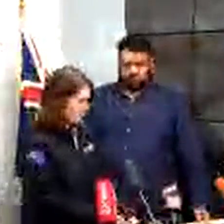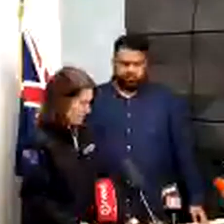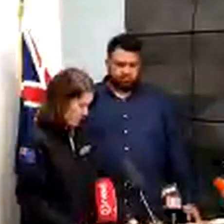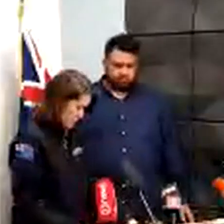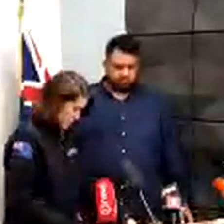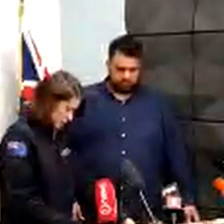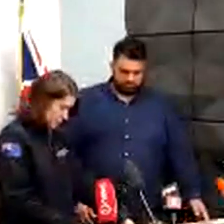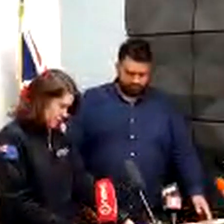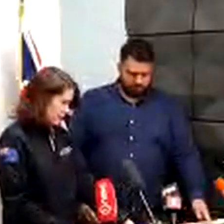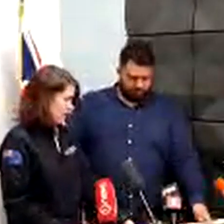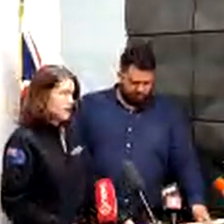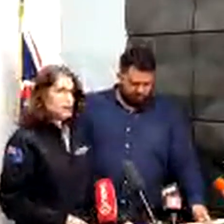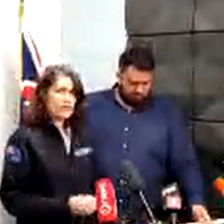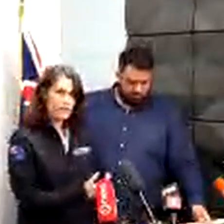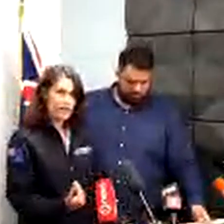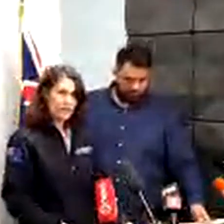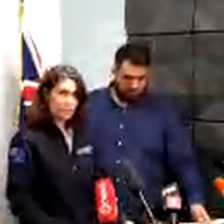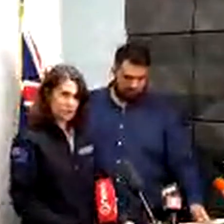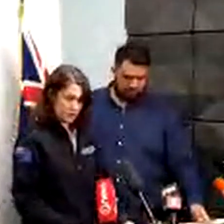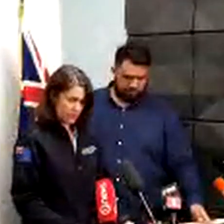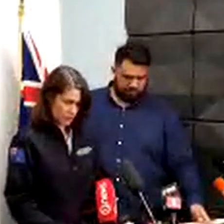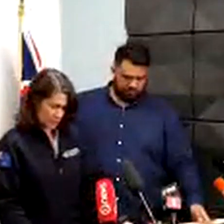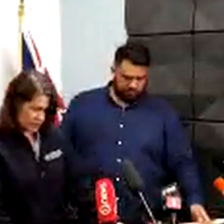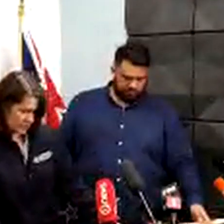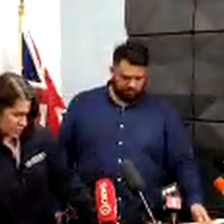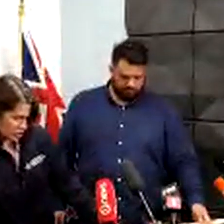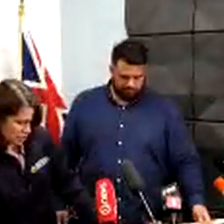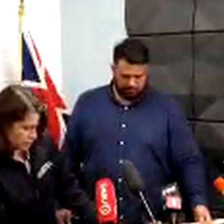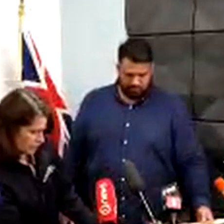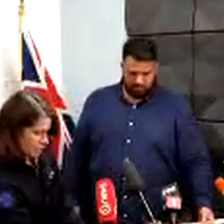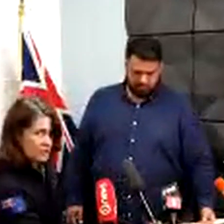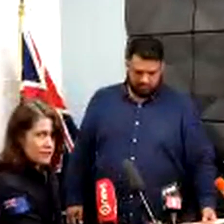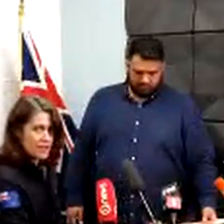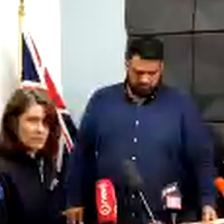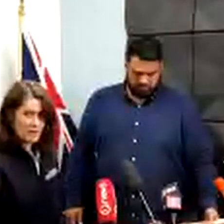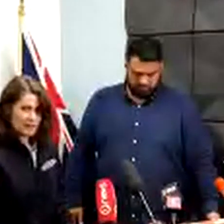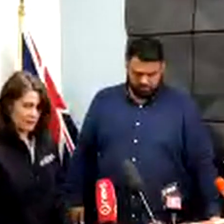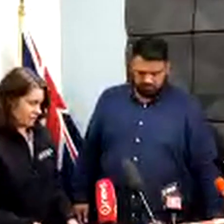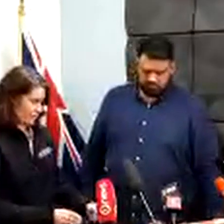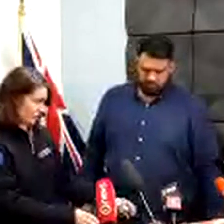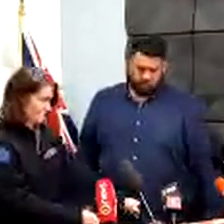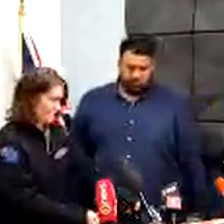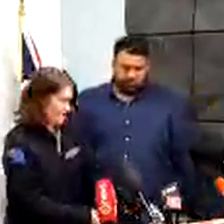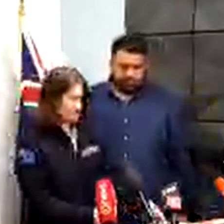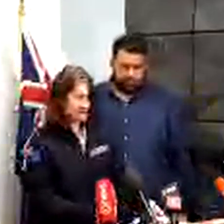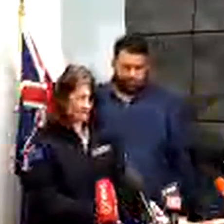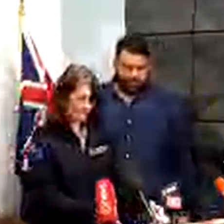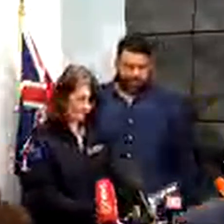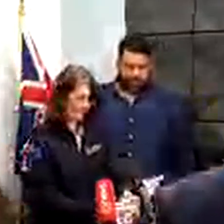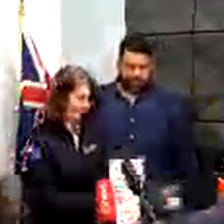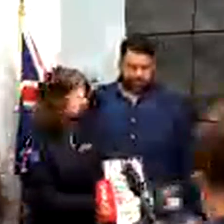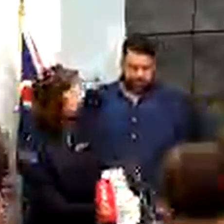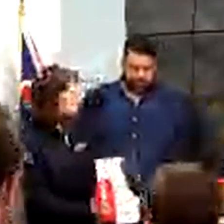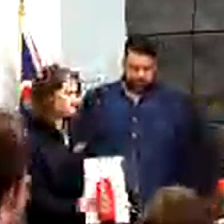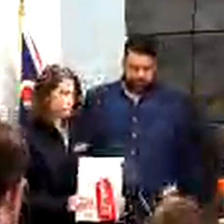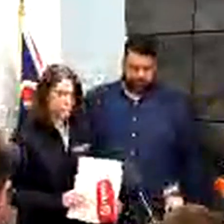Should we move this over a little bit? Is it okay if we just move this over just a smidge? Is that going to be a...